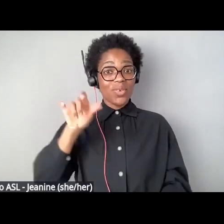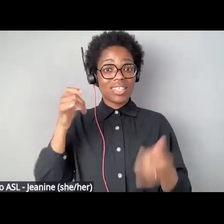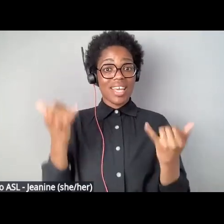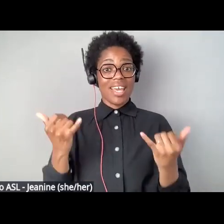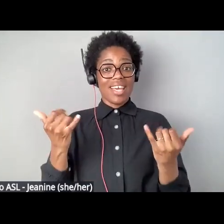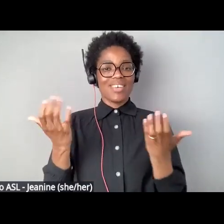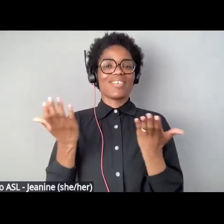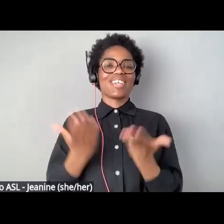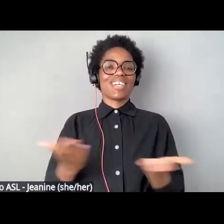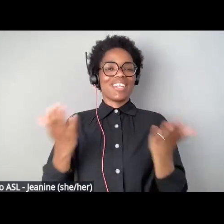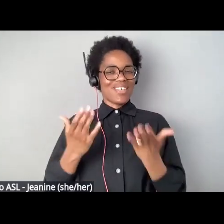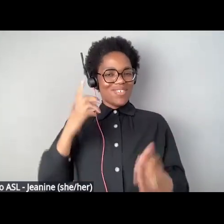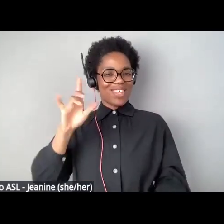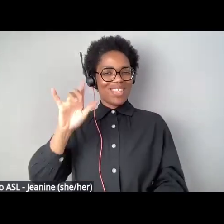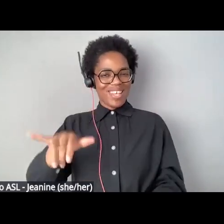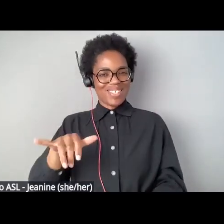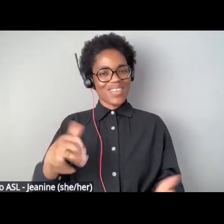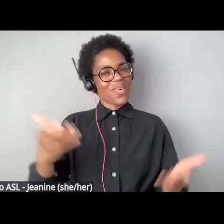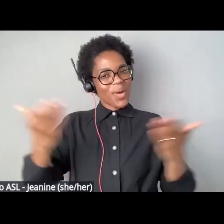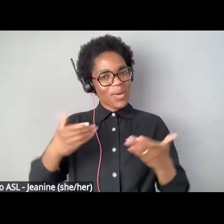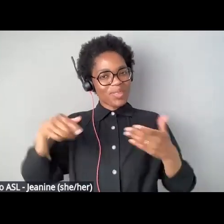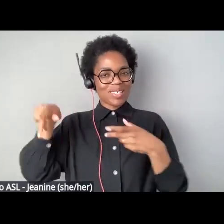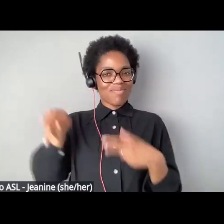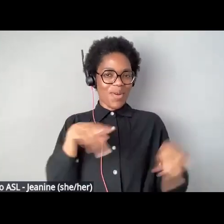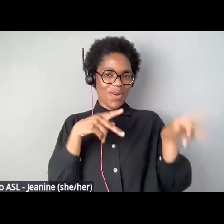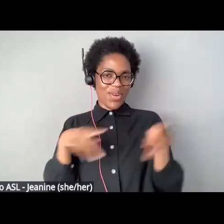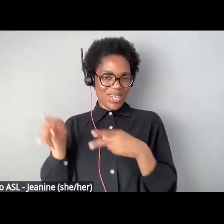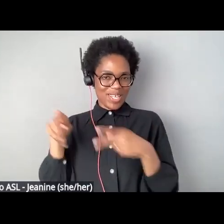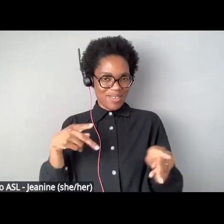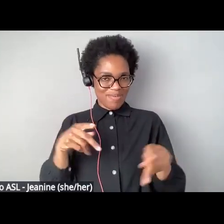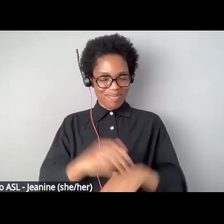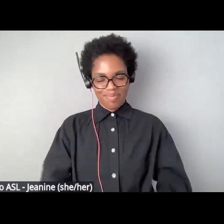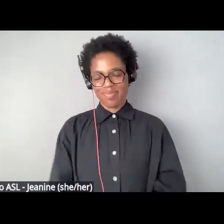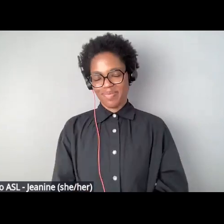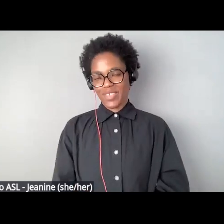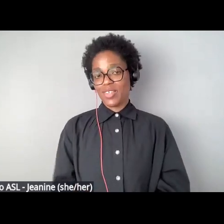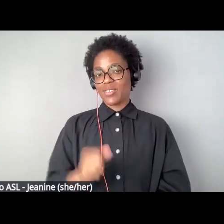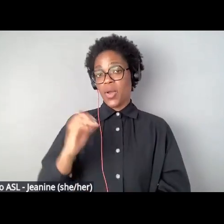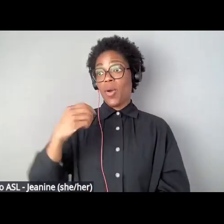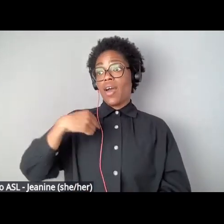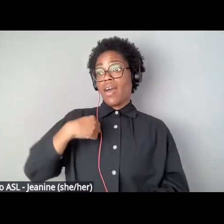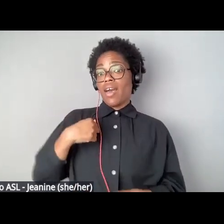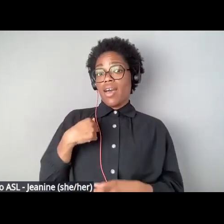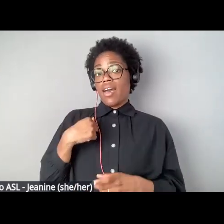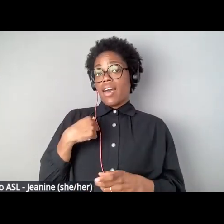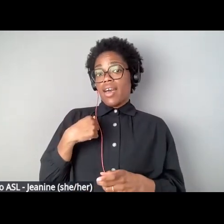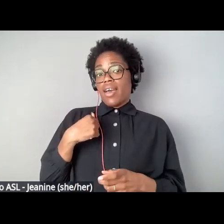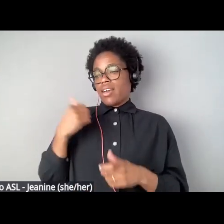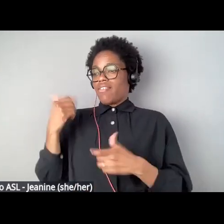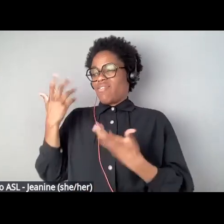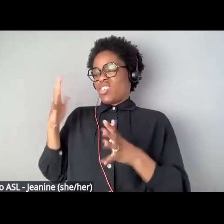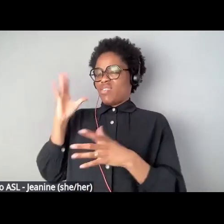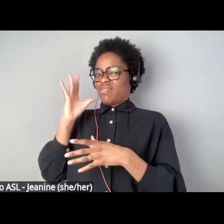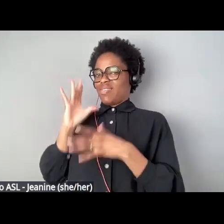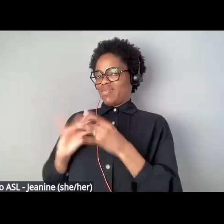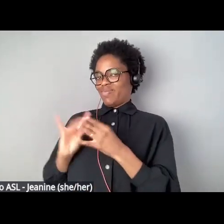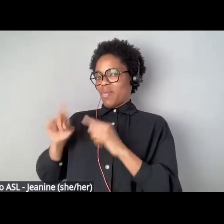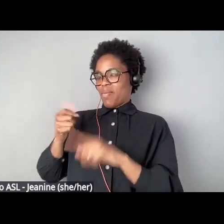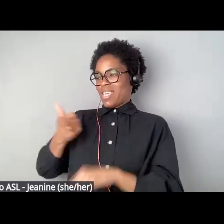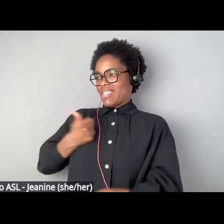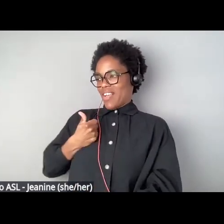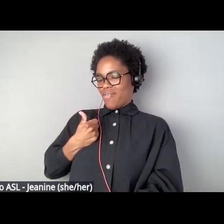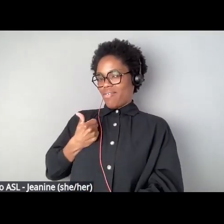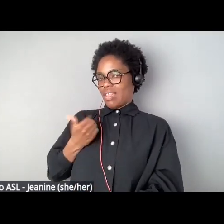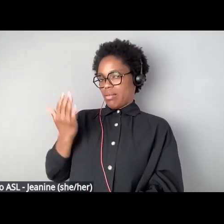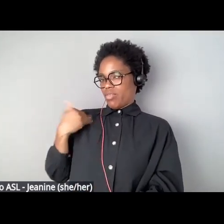Welcome to the party. I'm not going to talk about myself again. You can watch the old video or buy me dinner if you want to hear all that. But I do want to repeat that